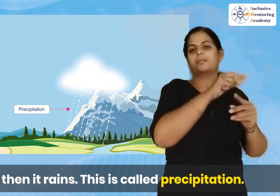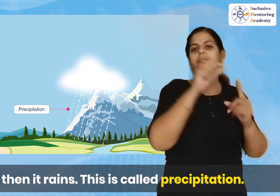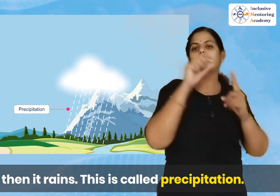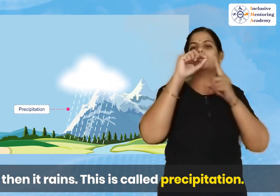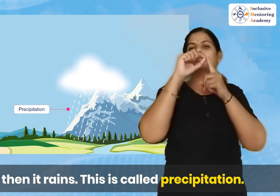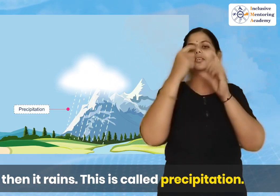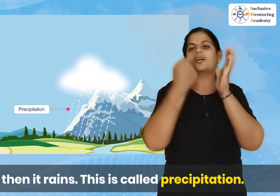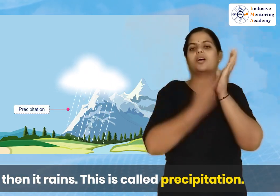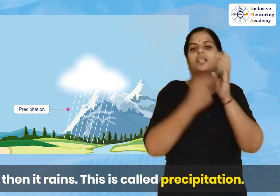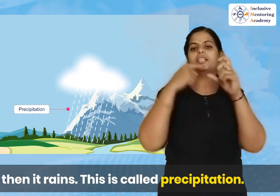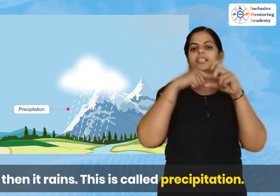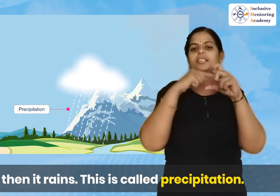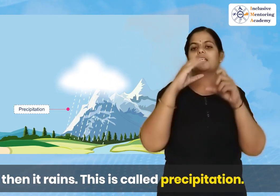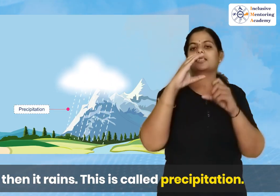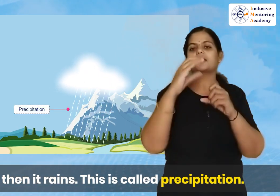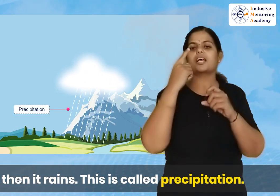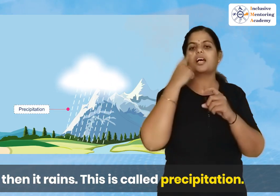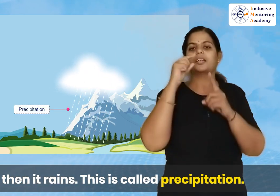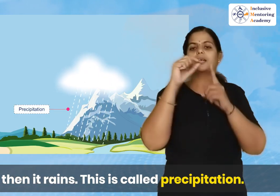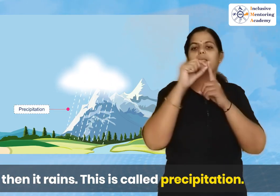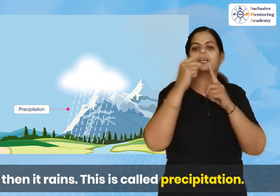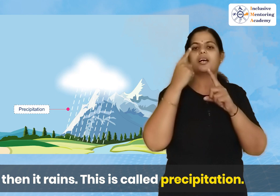This is called precipitation.